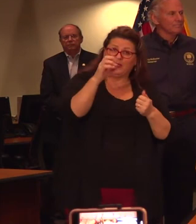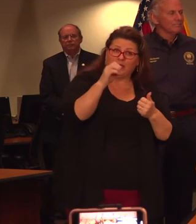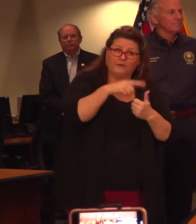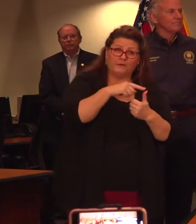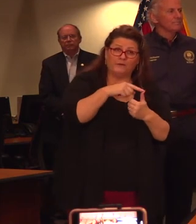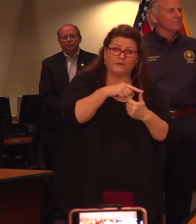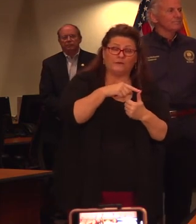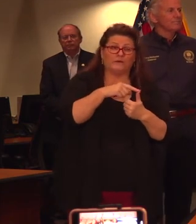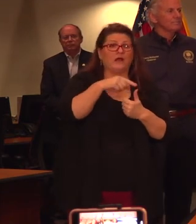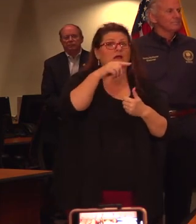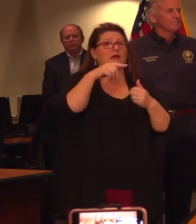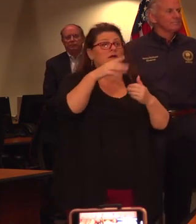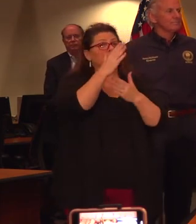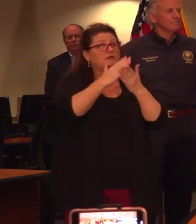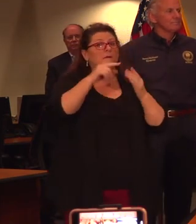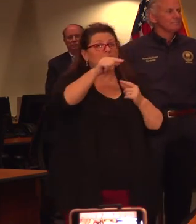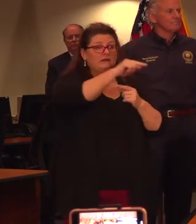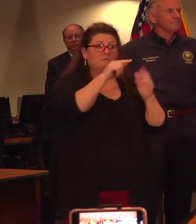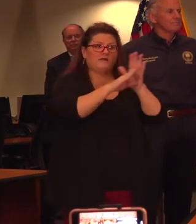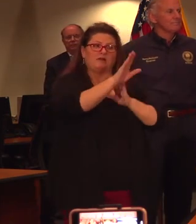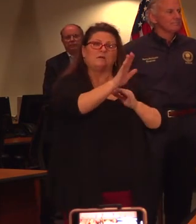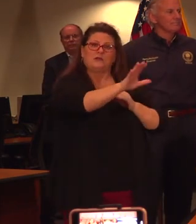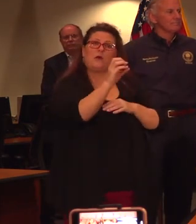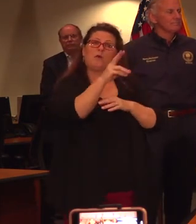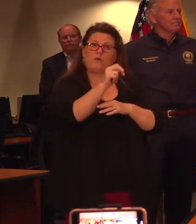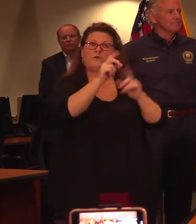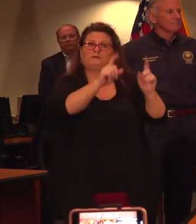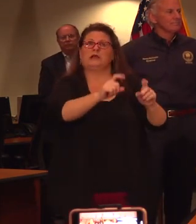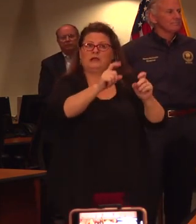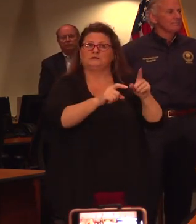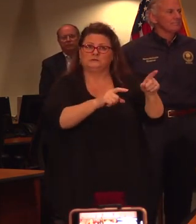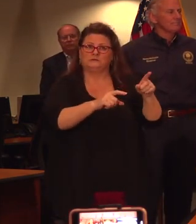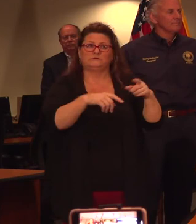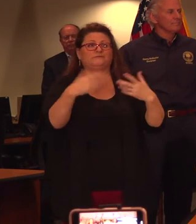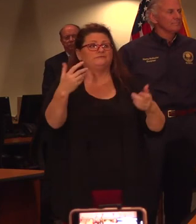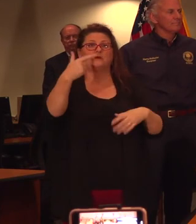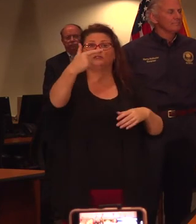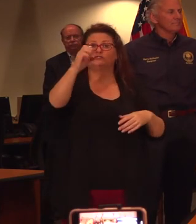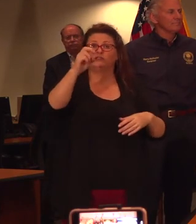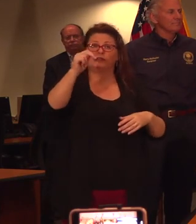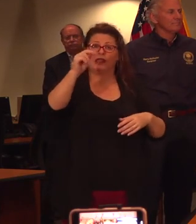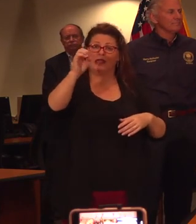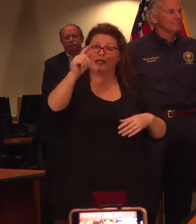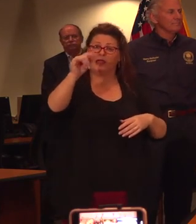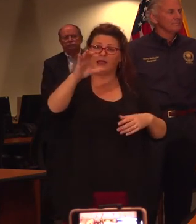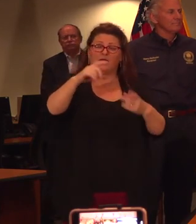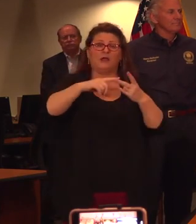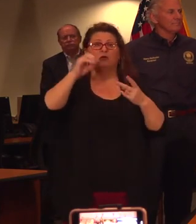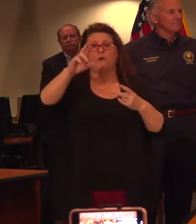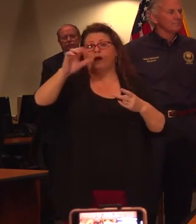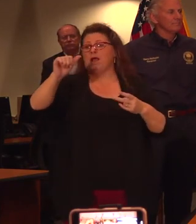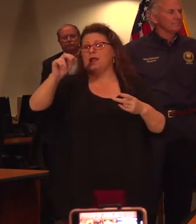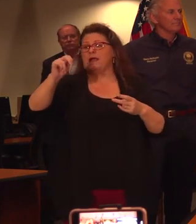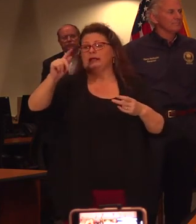are developing their own capability to do different types of tests, whether it's the genetic test or the antibody test.